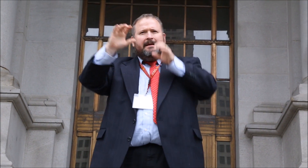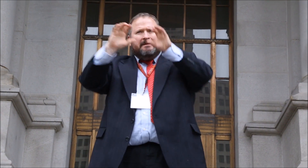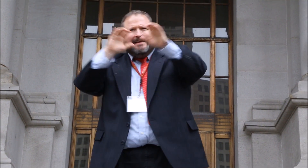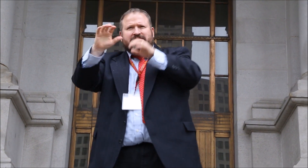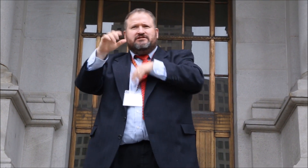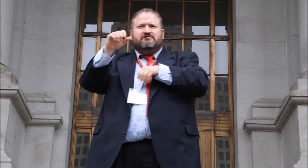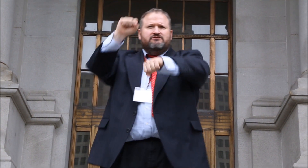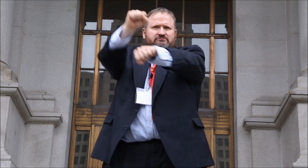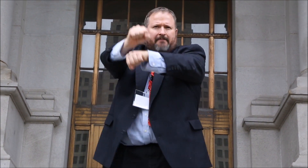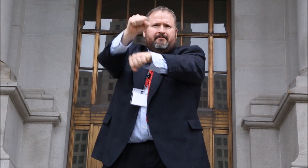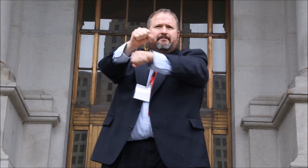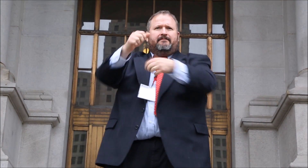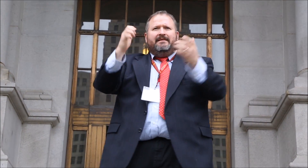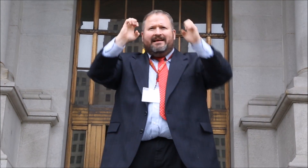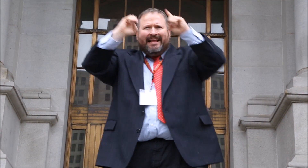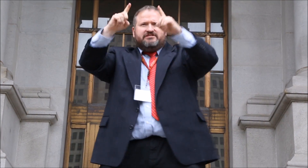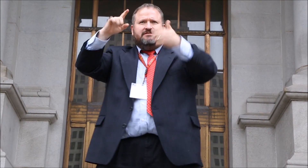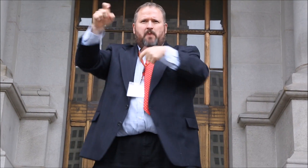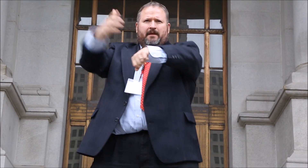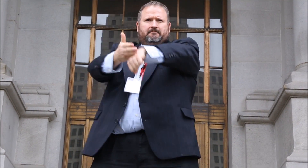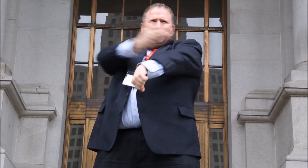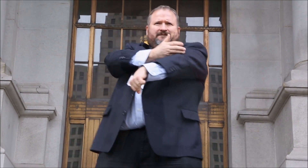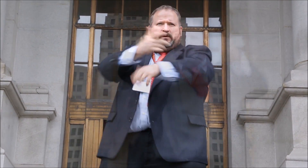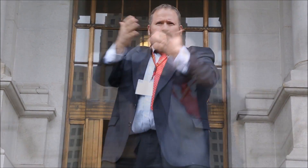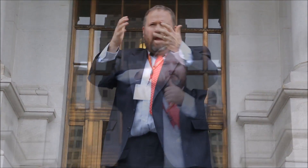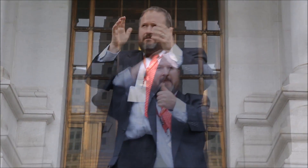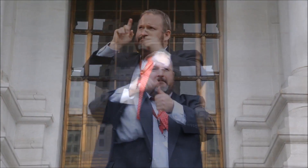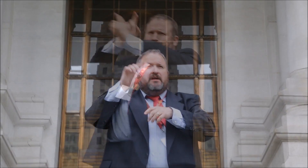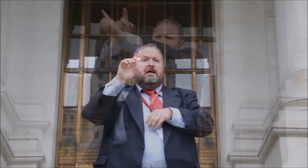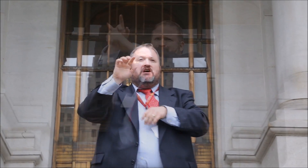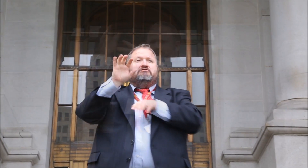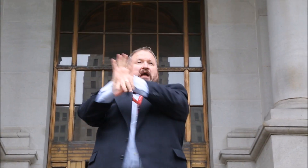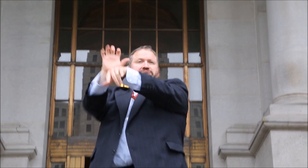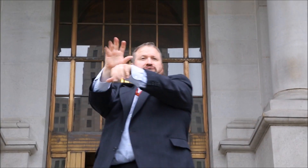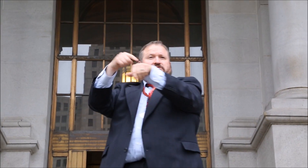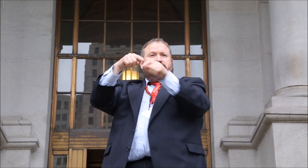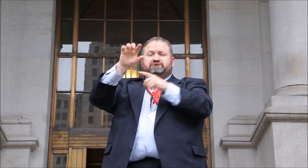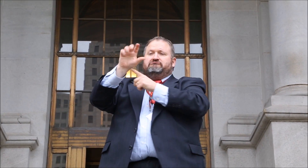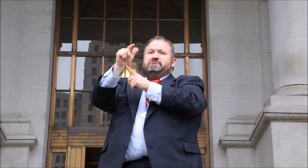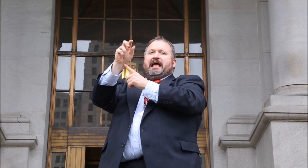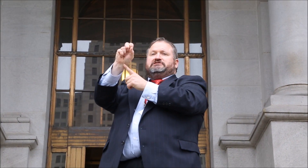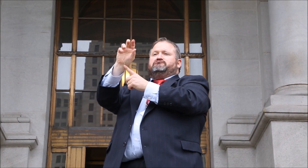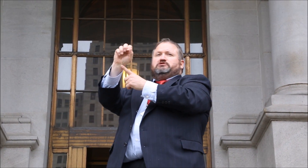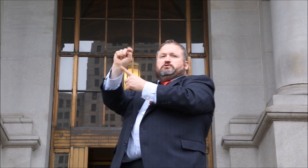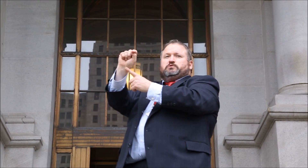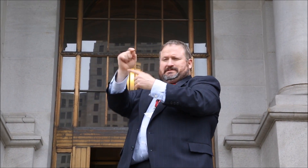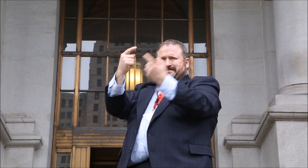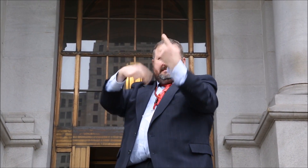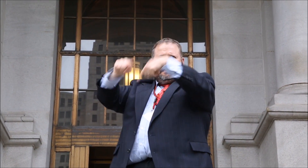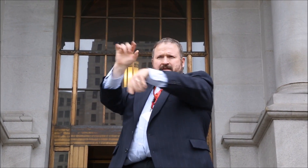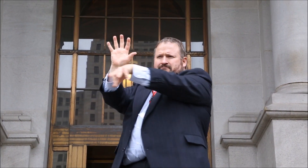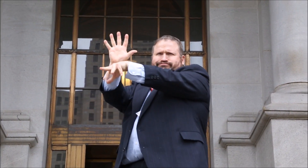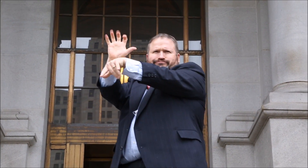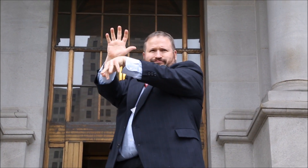This is a historic first time. We have 50 states for the deaf grassroots movements. Thank you for coming. I am Scott.